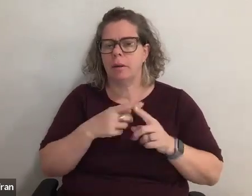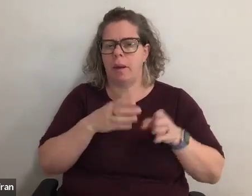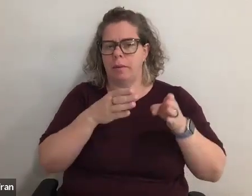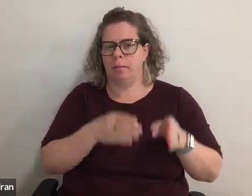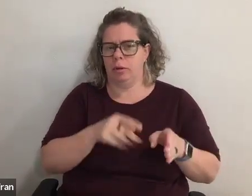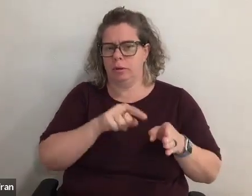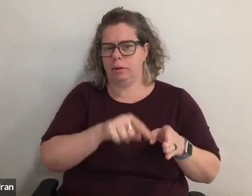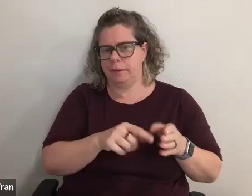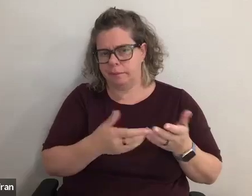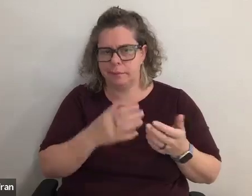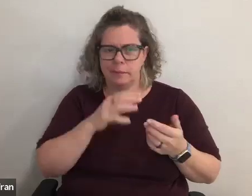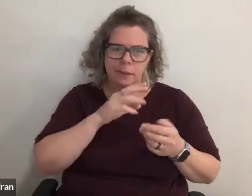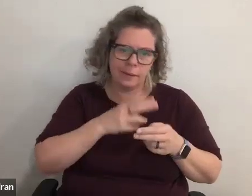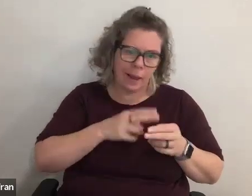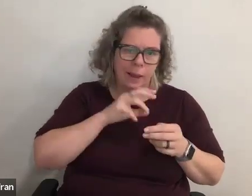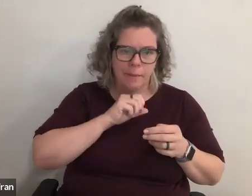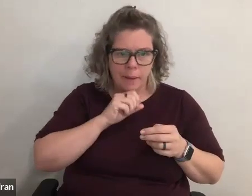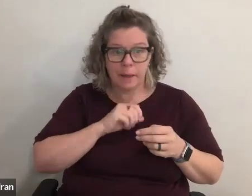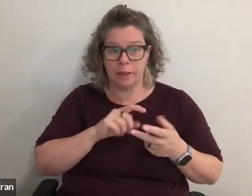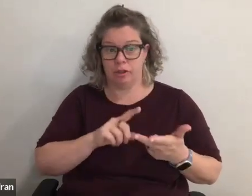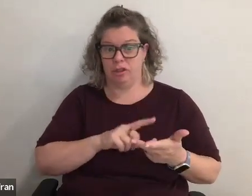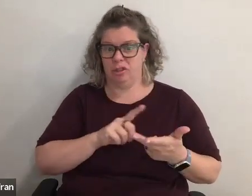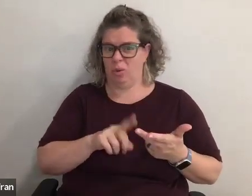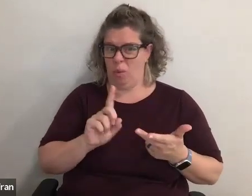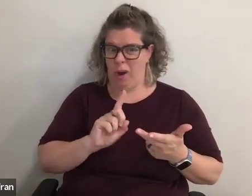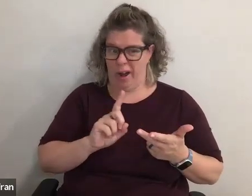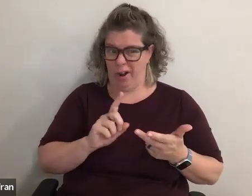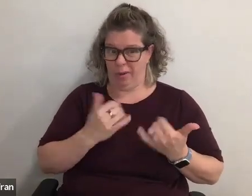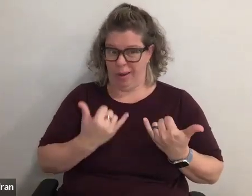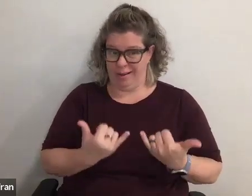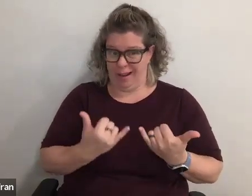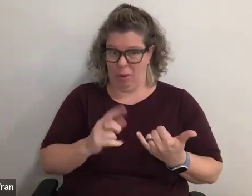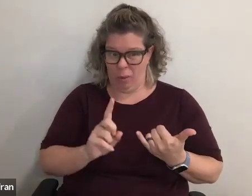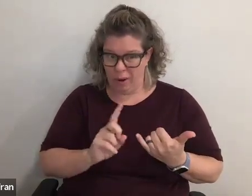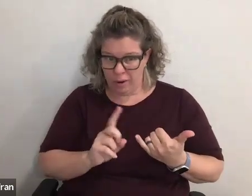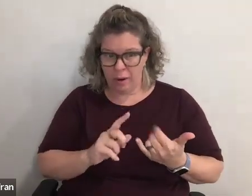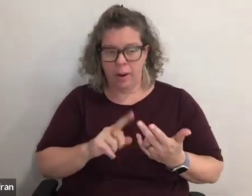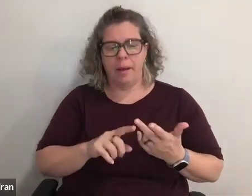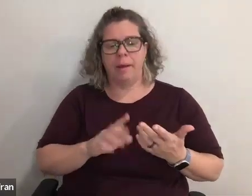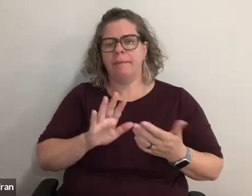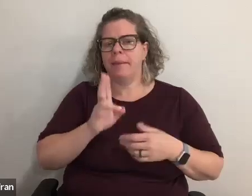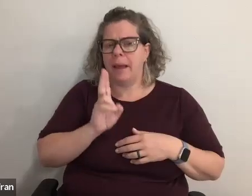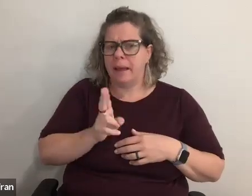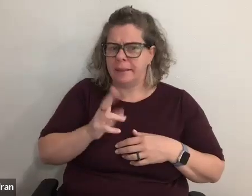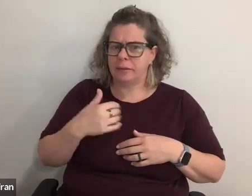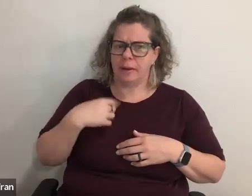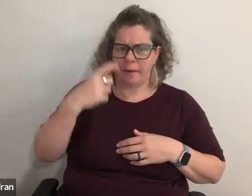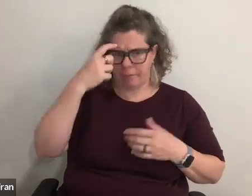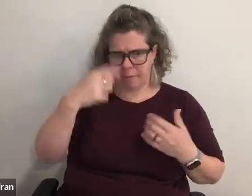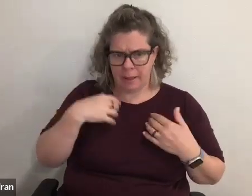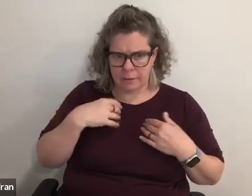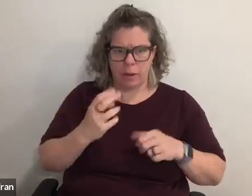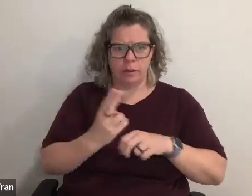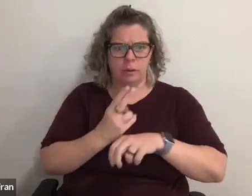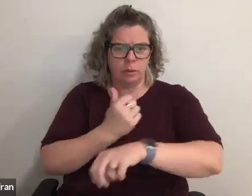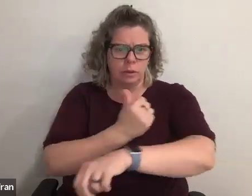information about the individual? Where is the individual? And then we want to know, is there a history of mental health, substance use, or